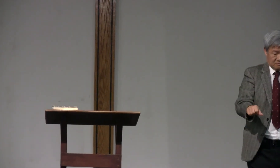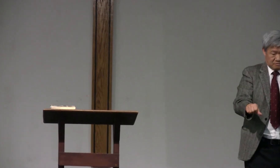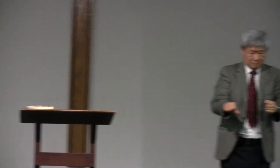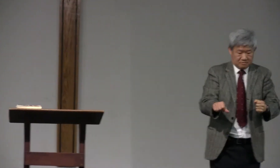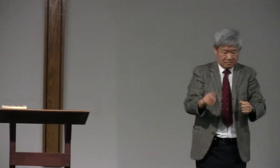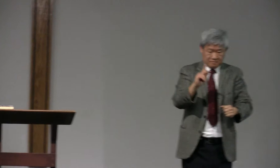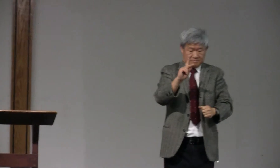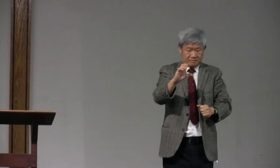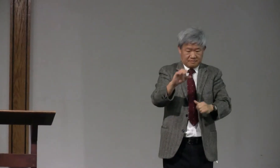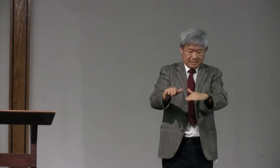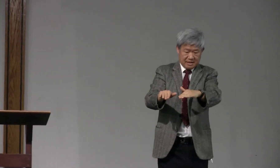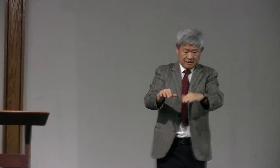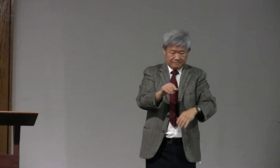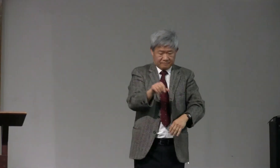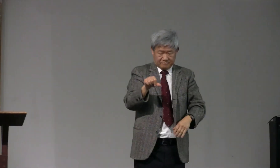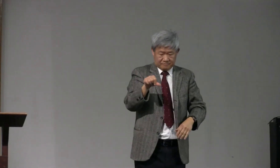This, you can learn from this picture.